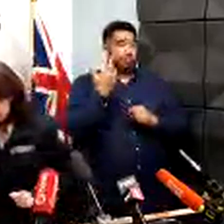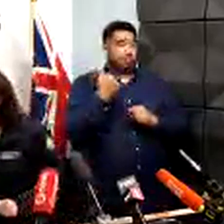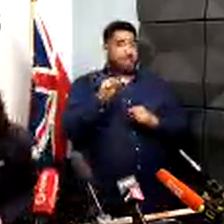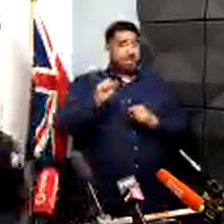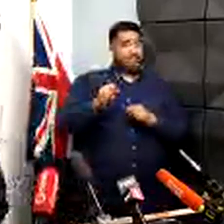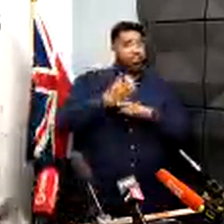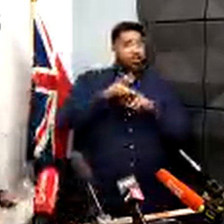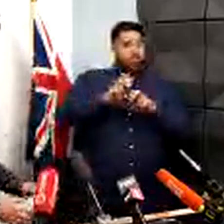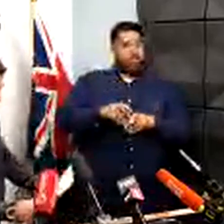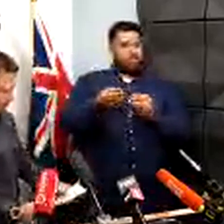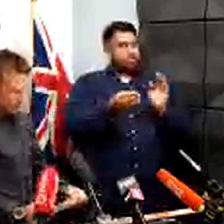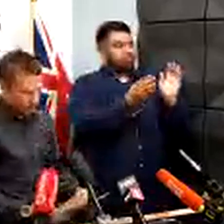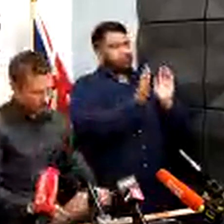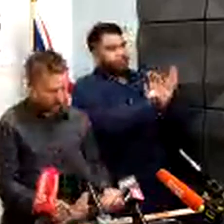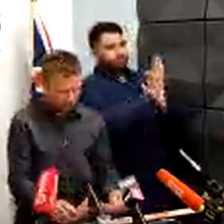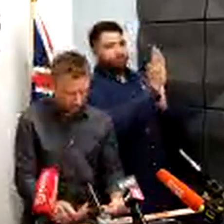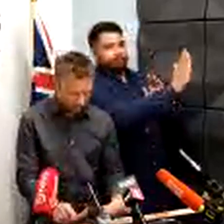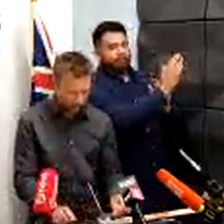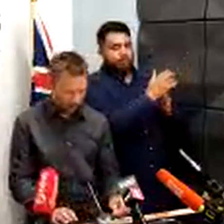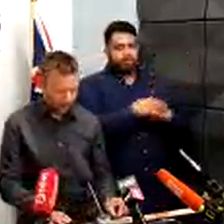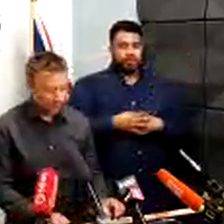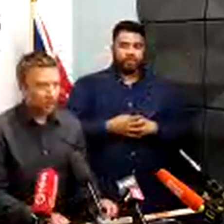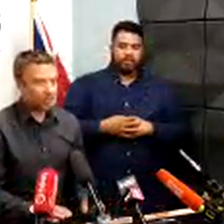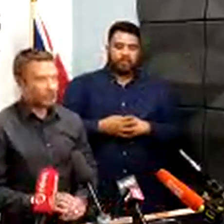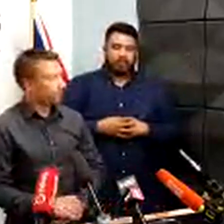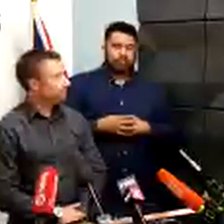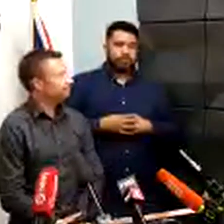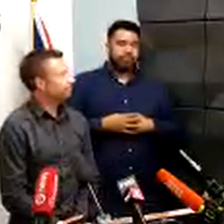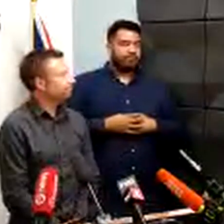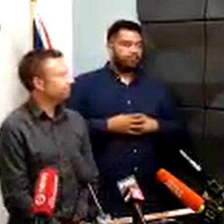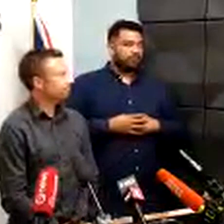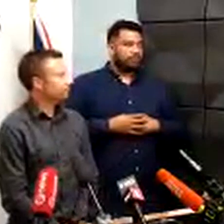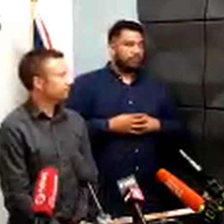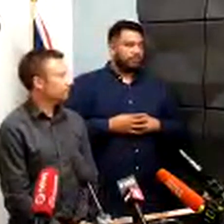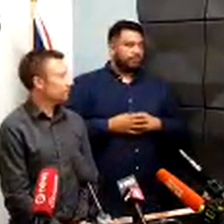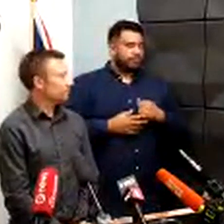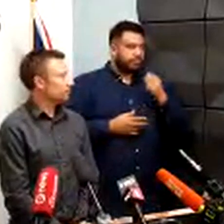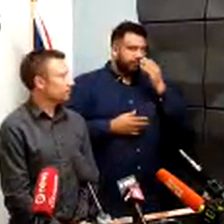Graham. Thank you. Okay.